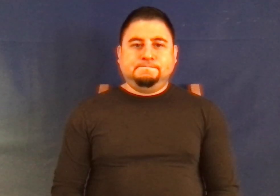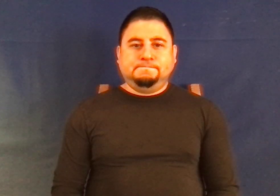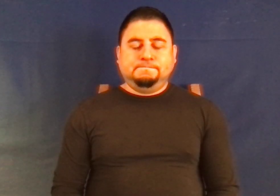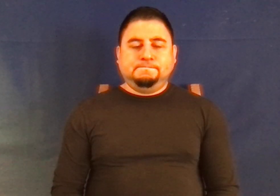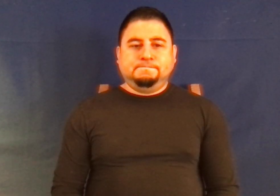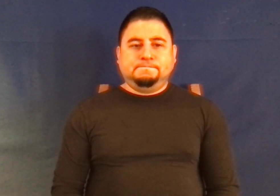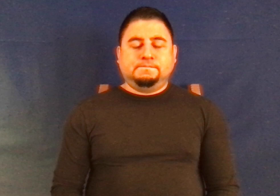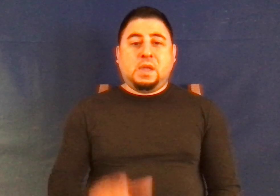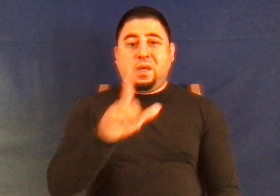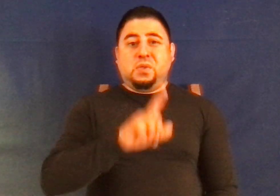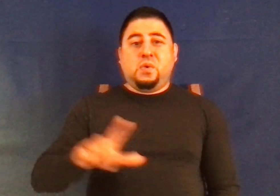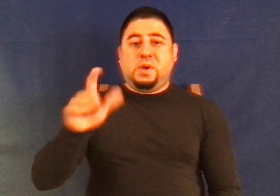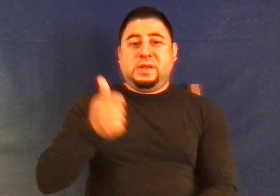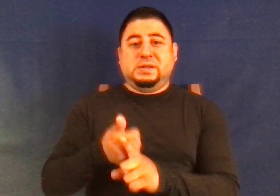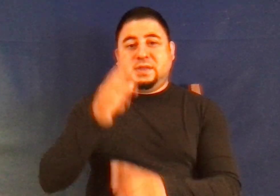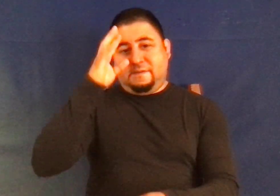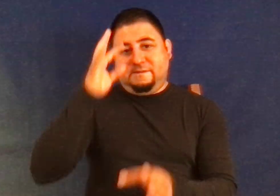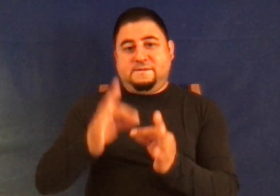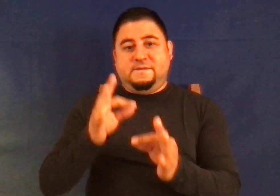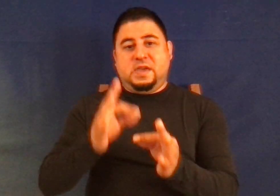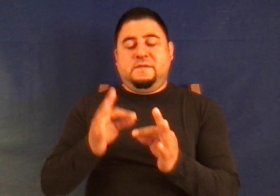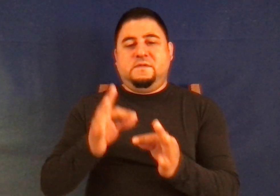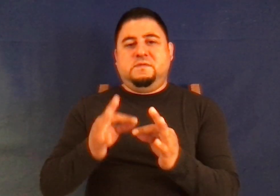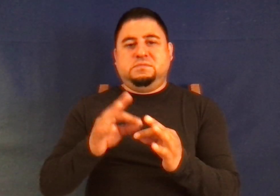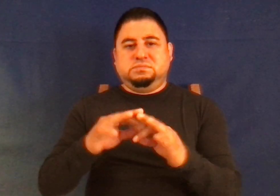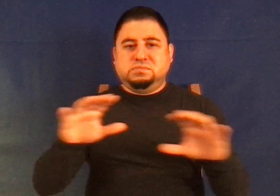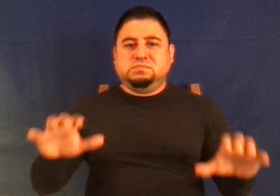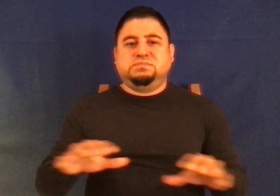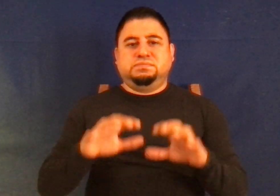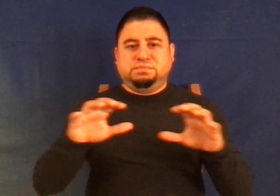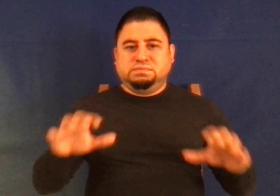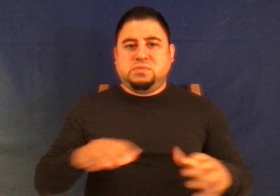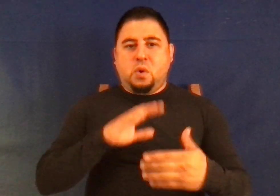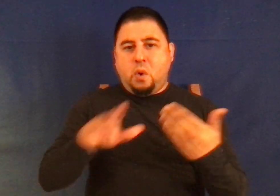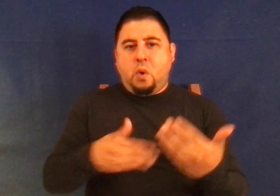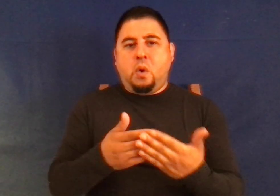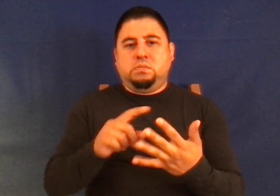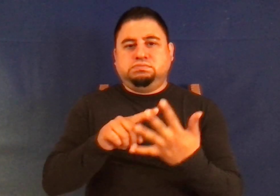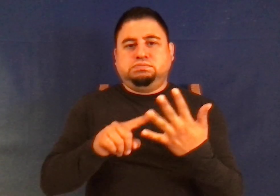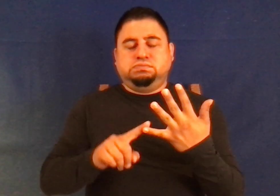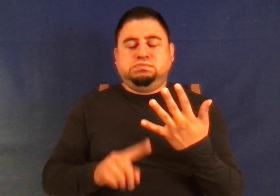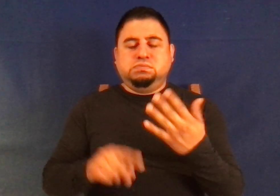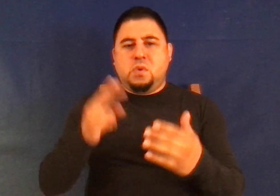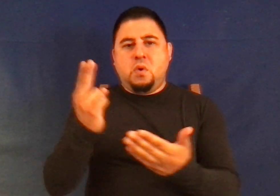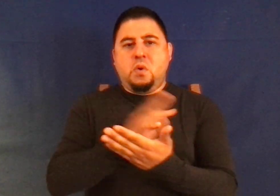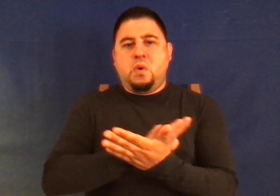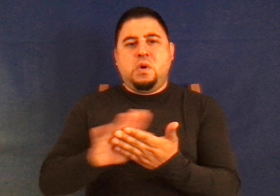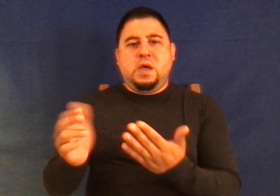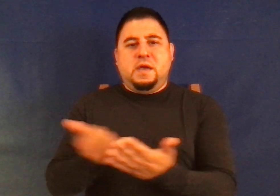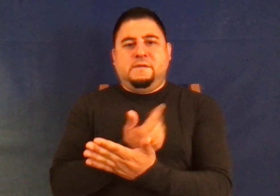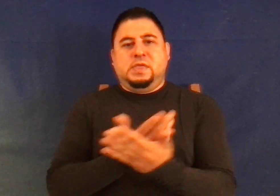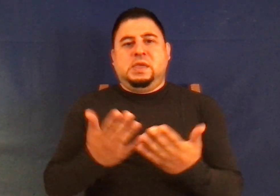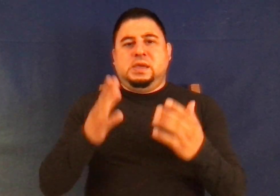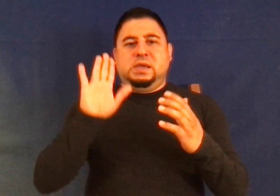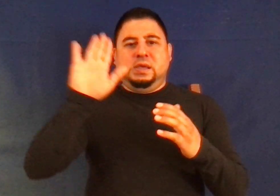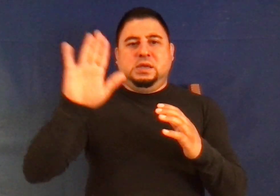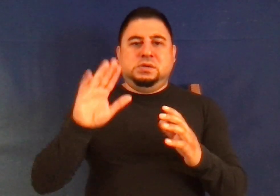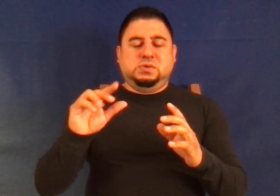The Lord is faithful in all his works, and holy in all his works.